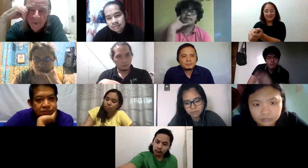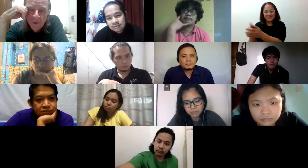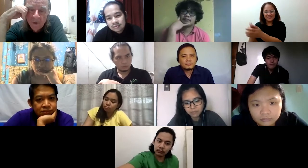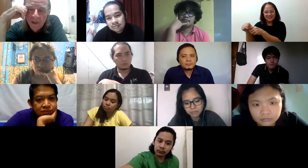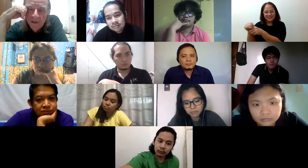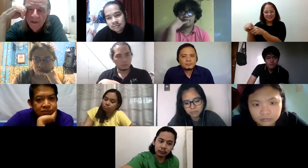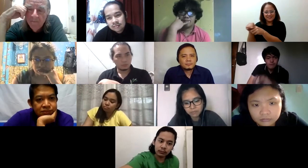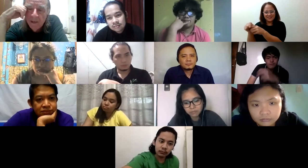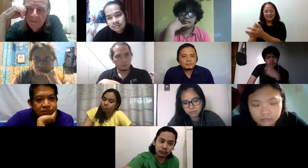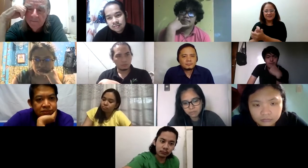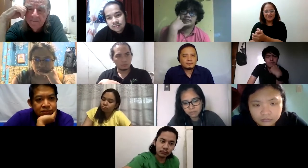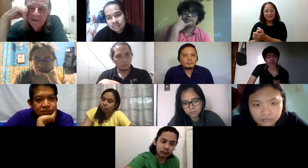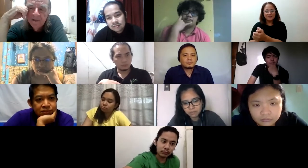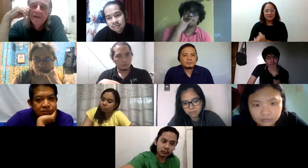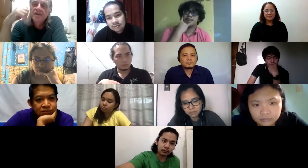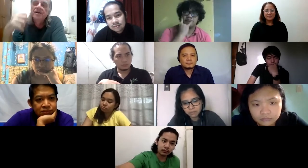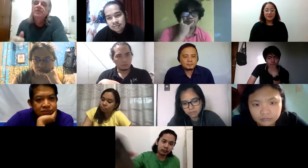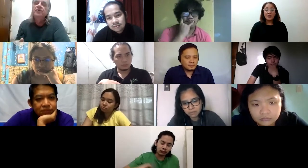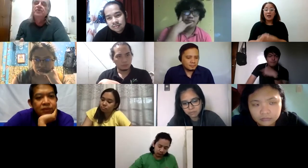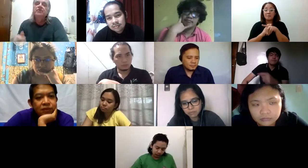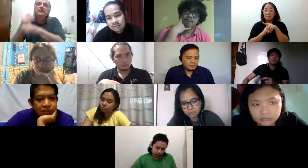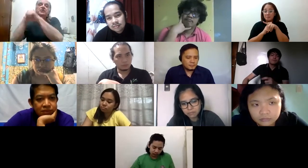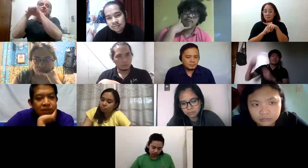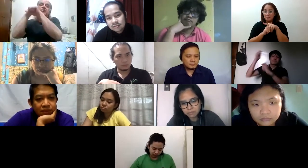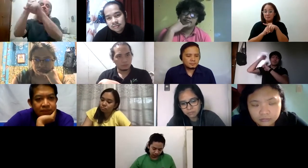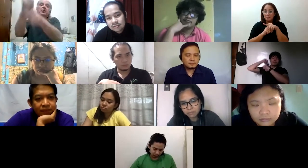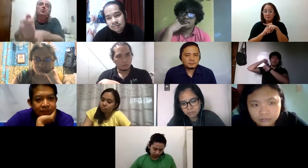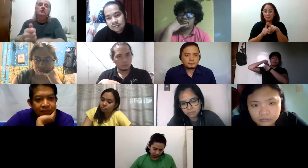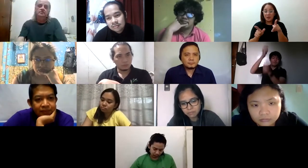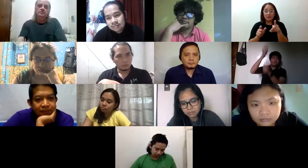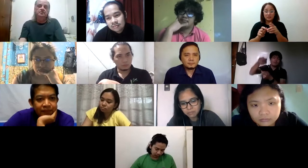Okay, but do you fish with a pole?